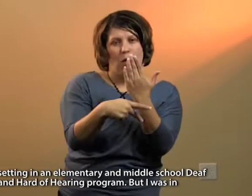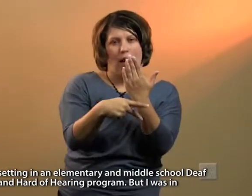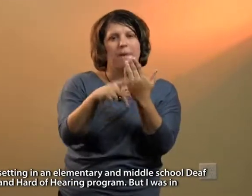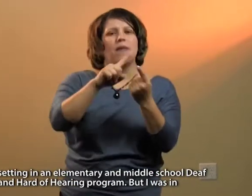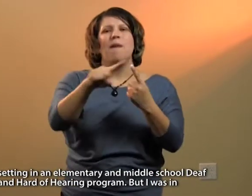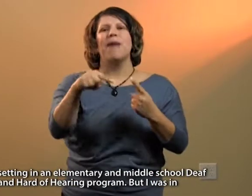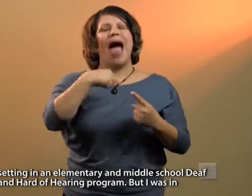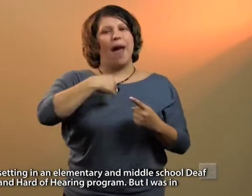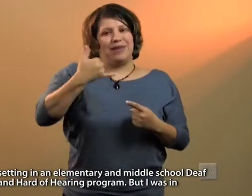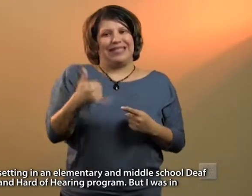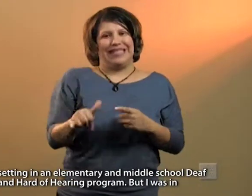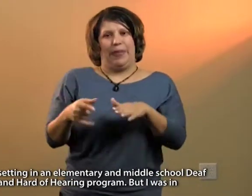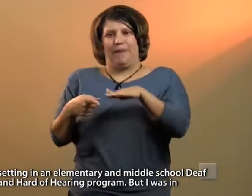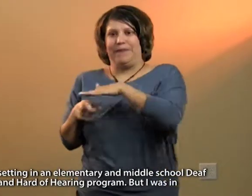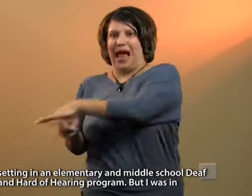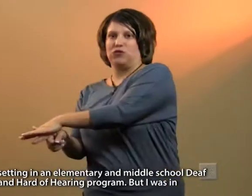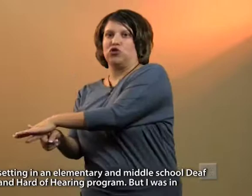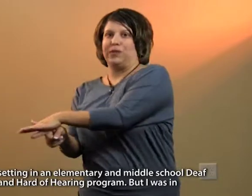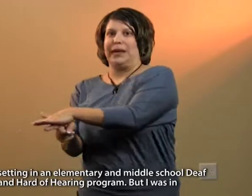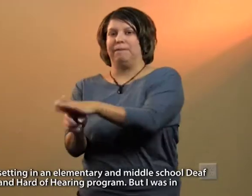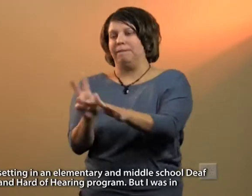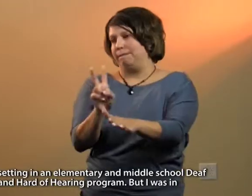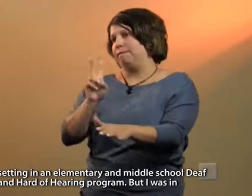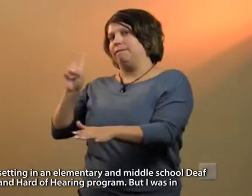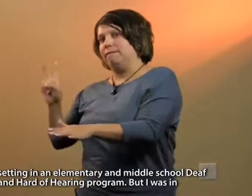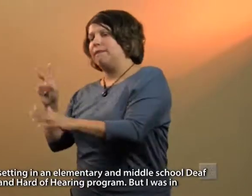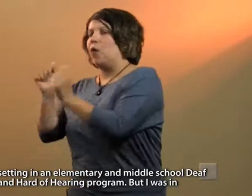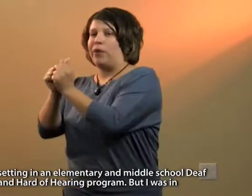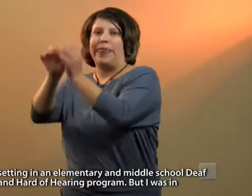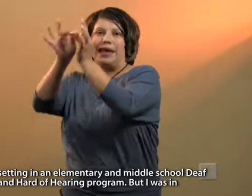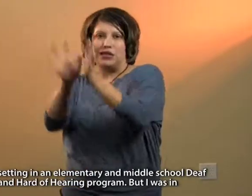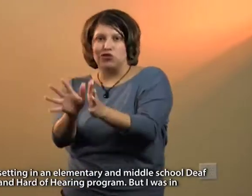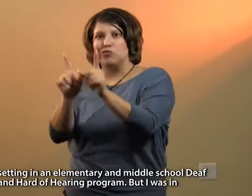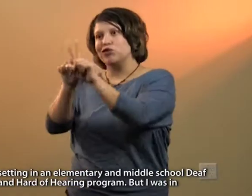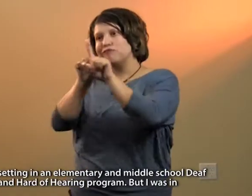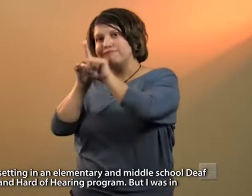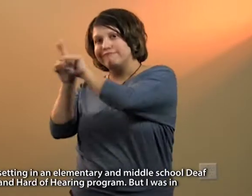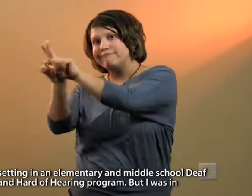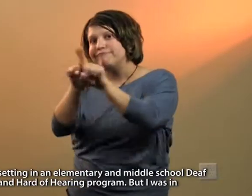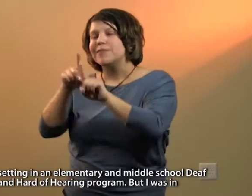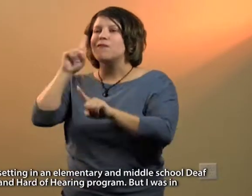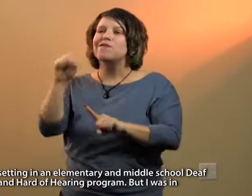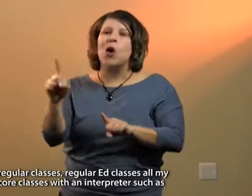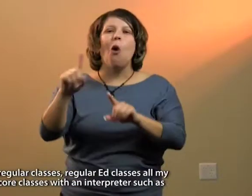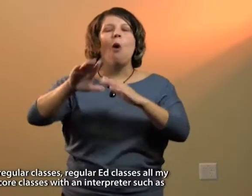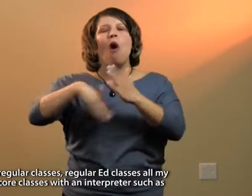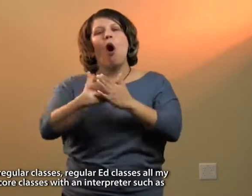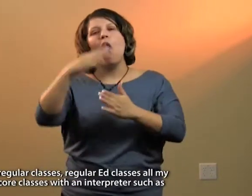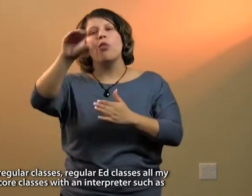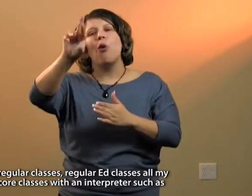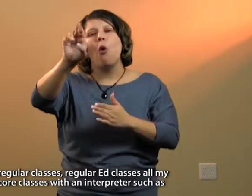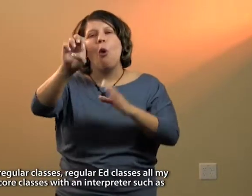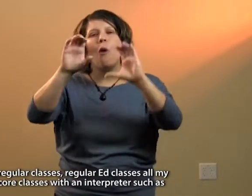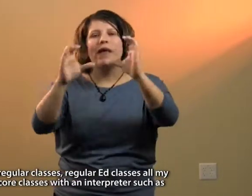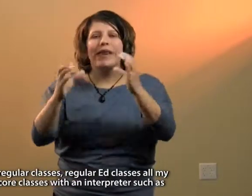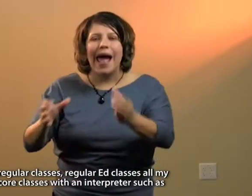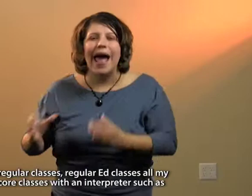In an elementary and middle school deaf and hard of hearing program But I was in regular classes, regular ed classes,